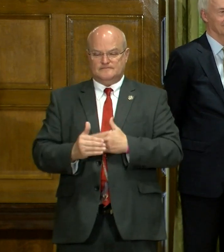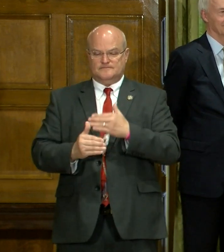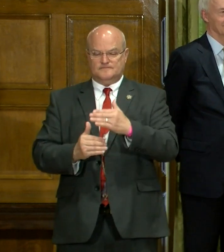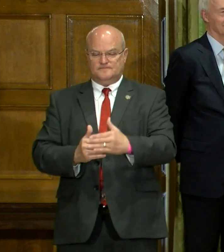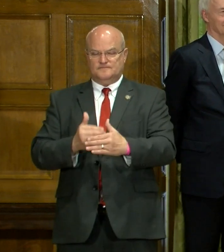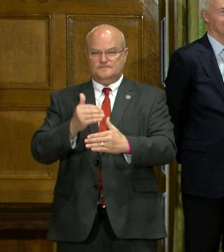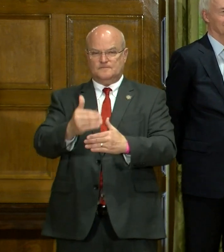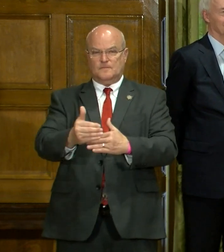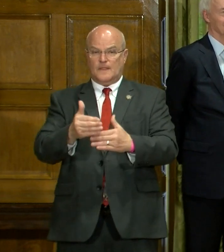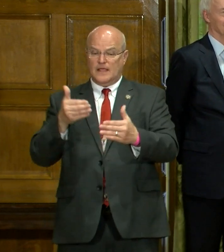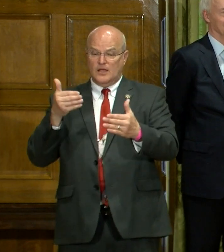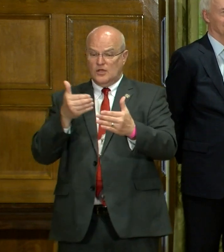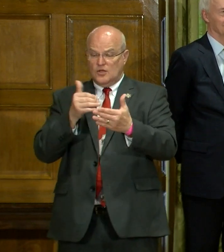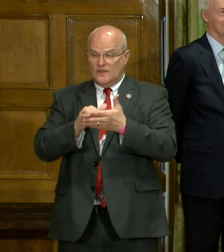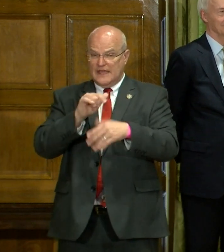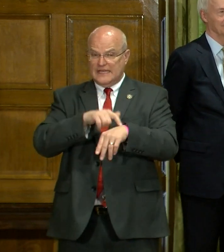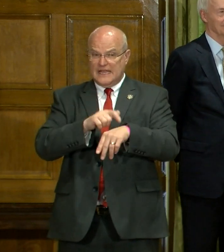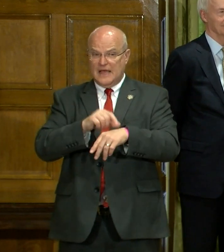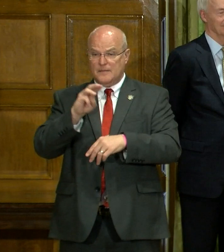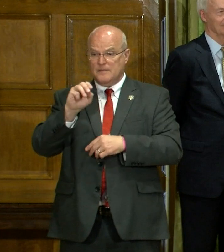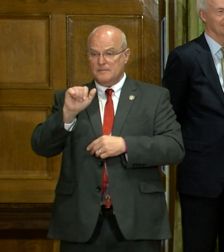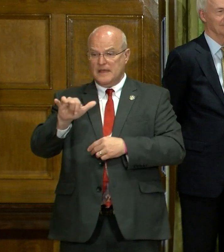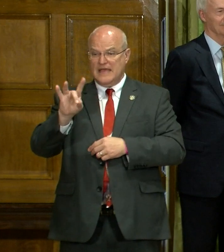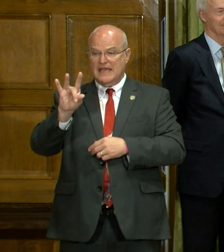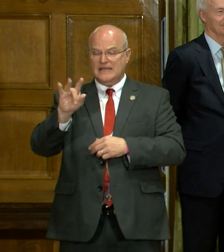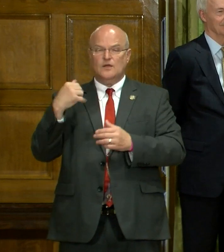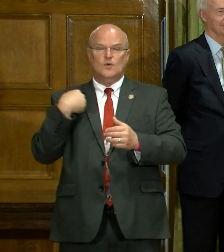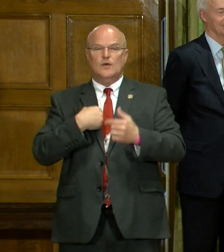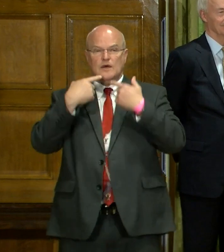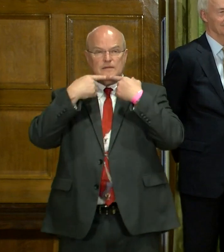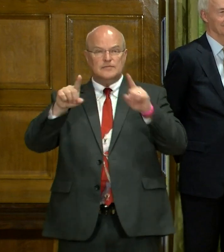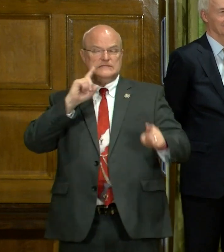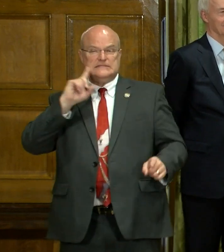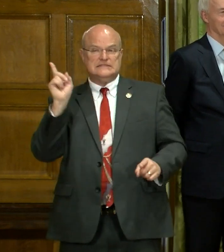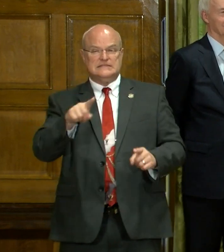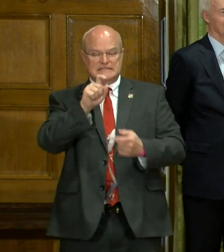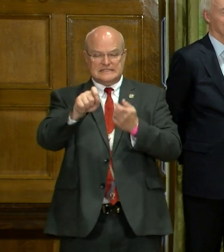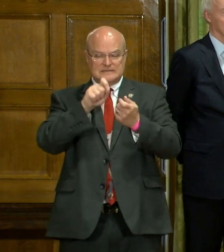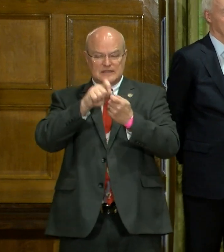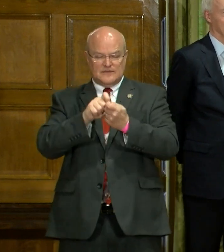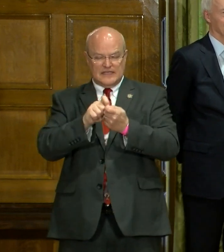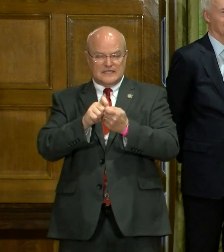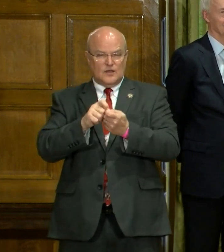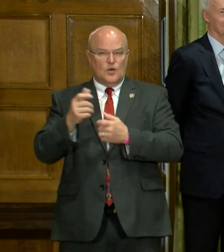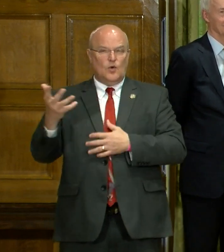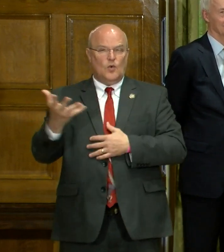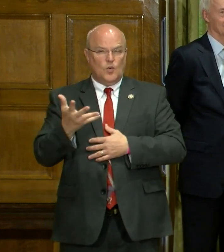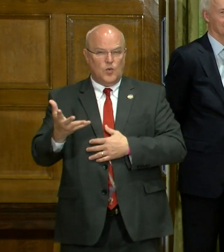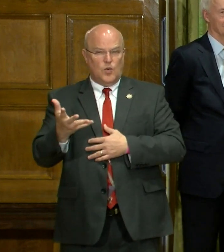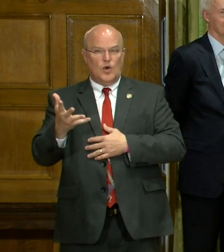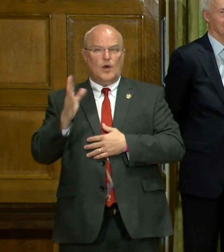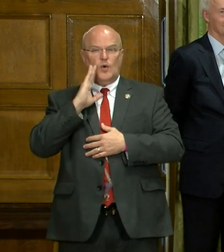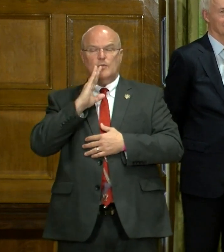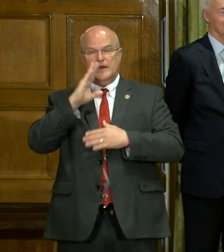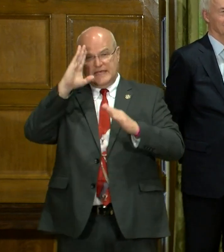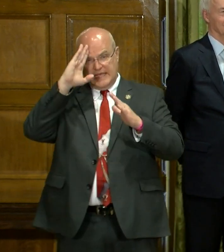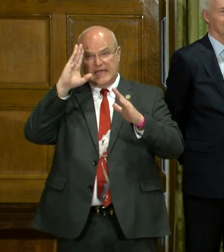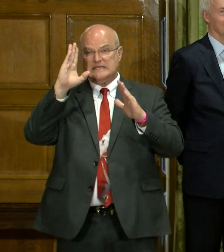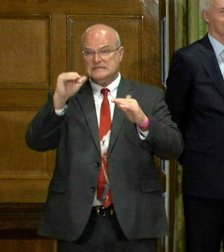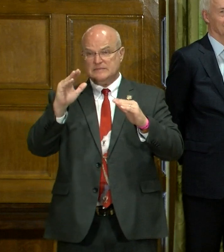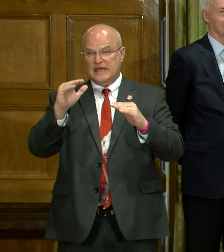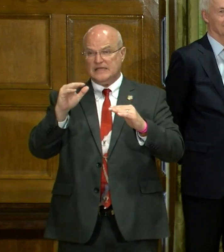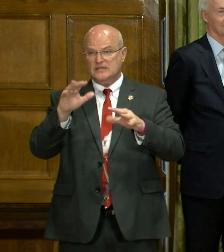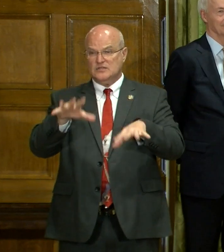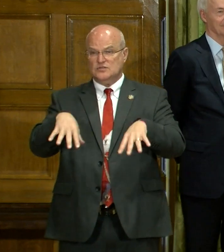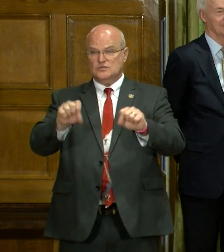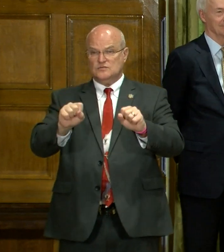As we get closer to that time, we will put out a directive that will specify exactly what will be expected